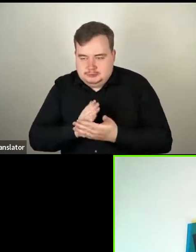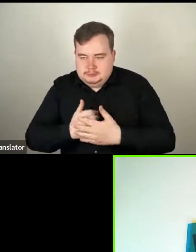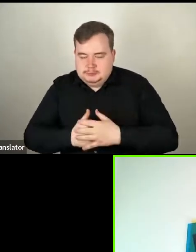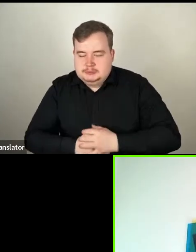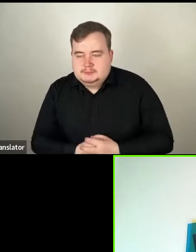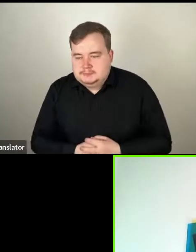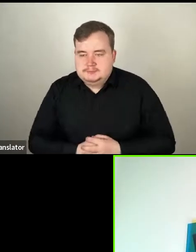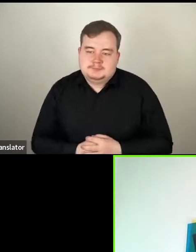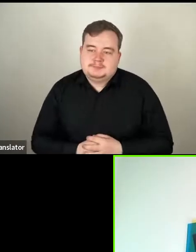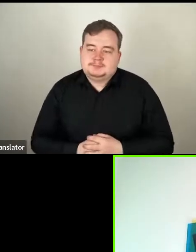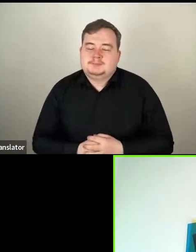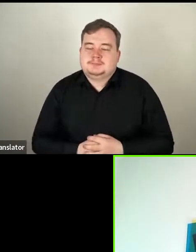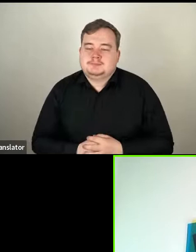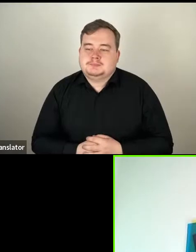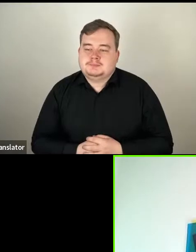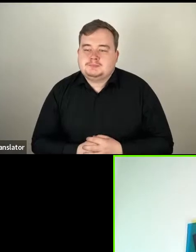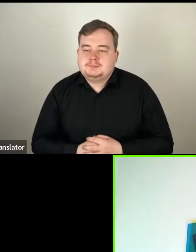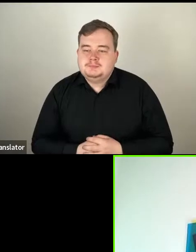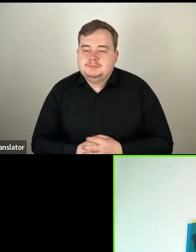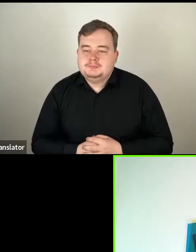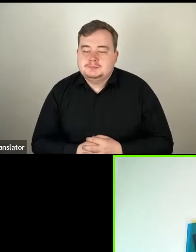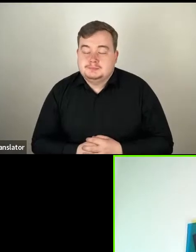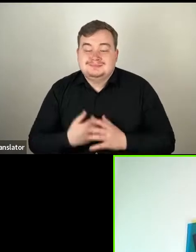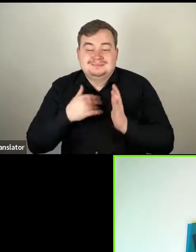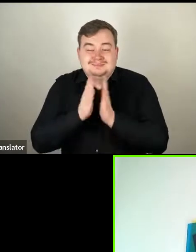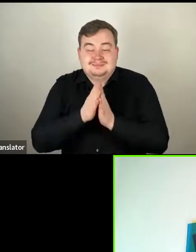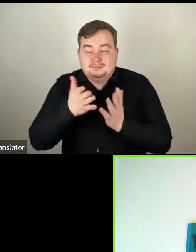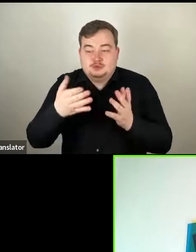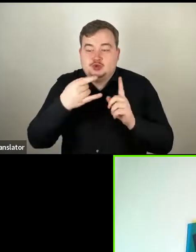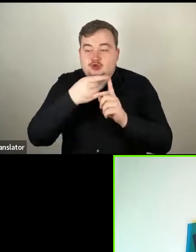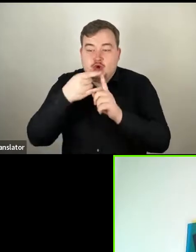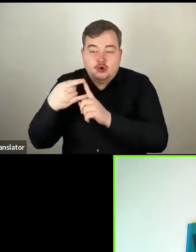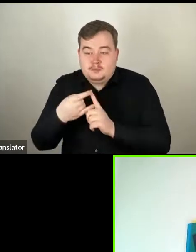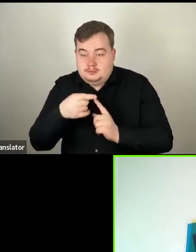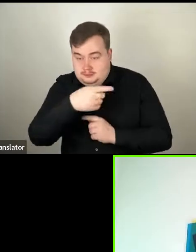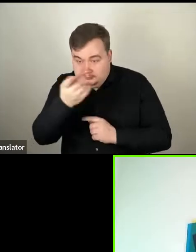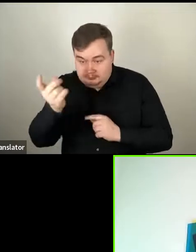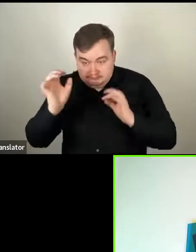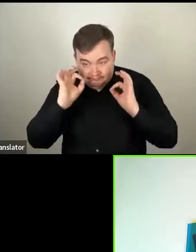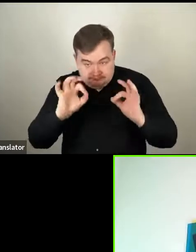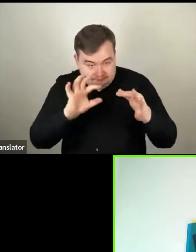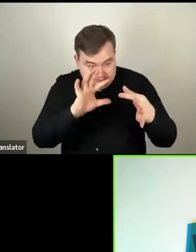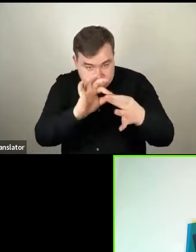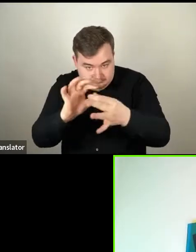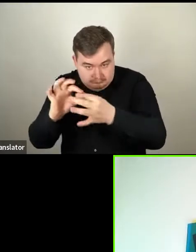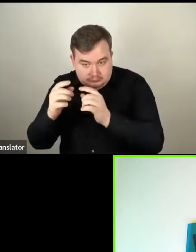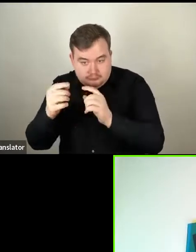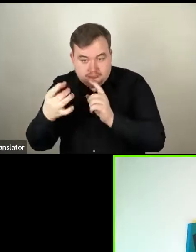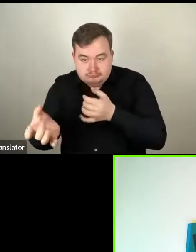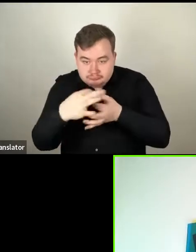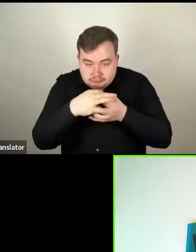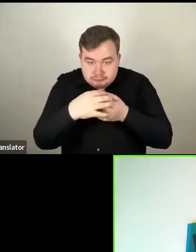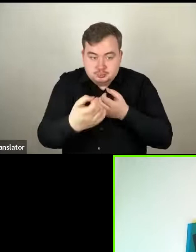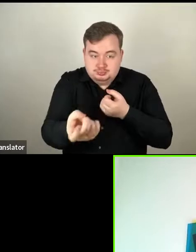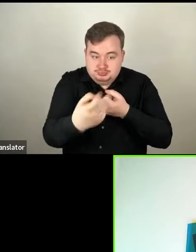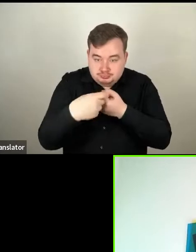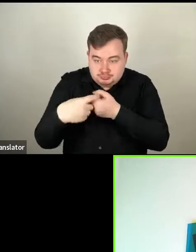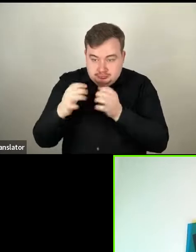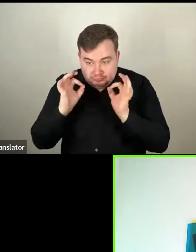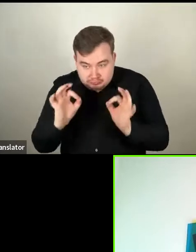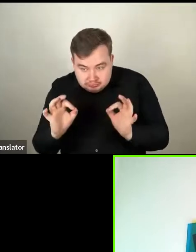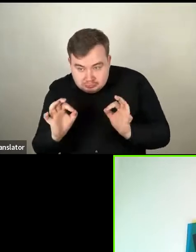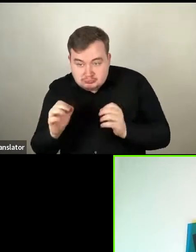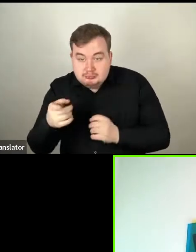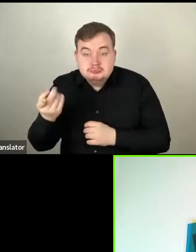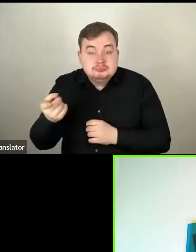Zoom chat. My colleagues will collect all the requests, and Hannah will then give you the floor during the